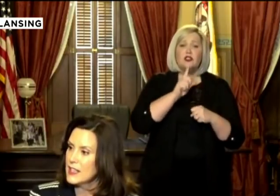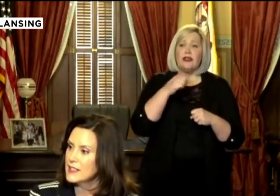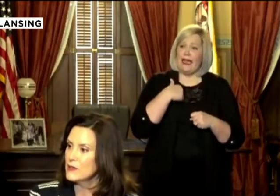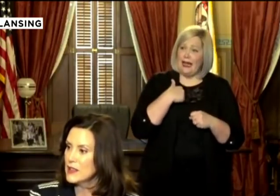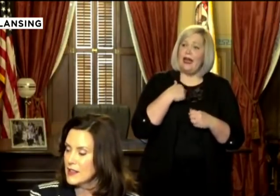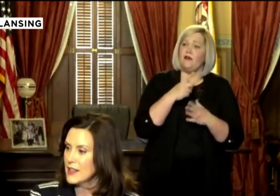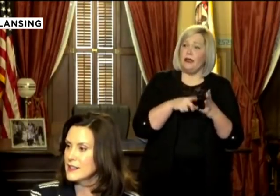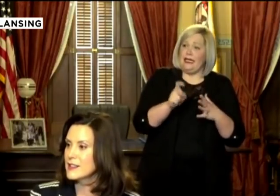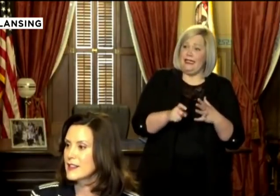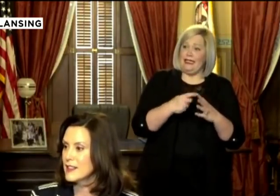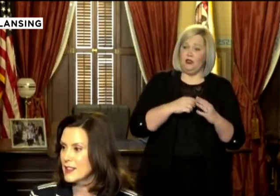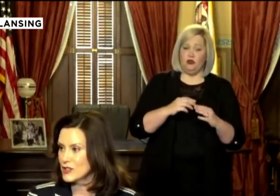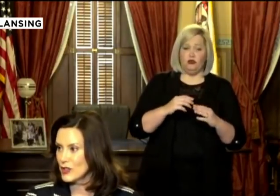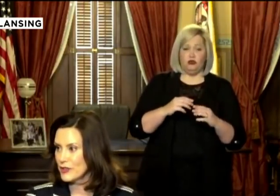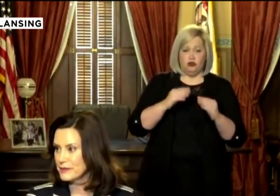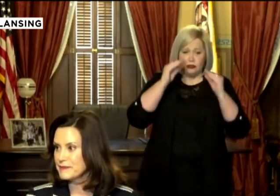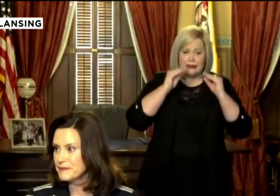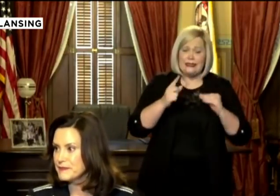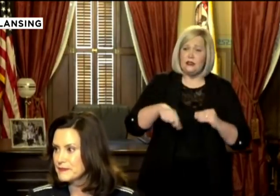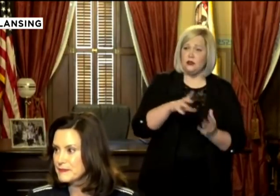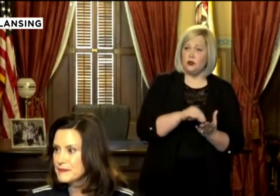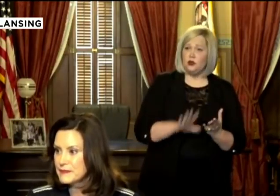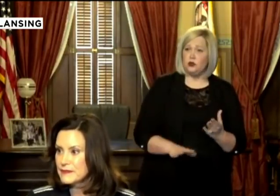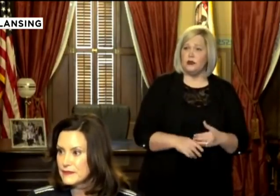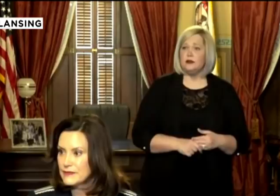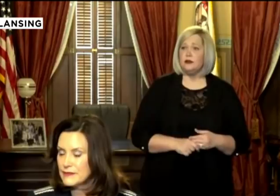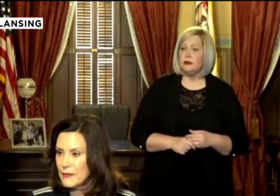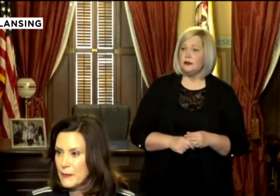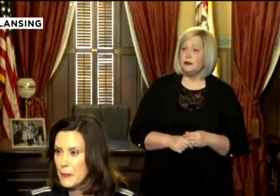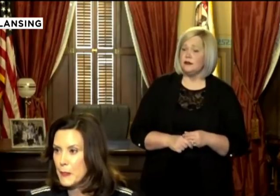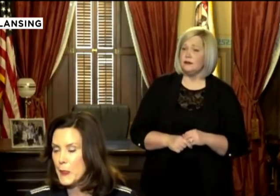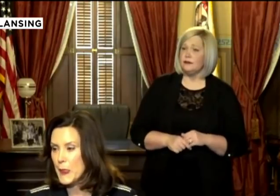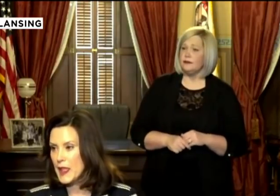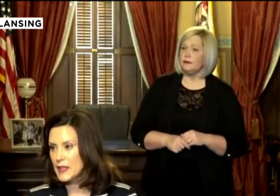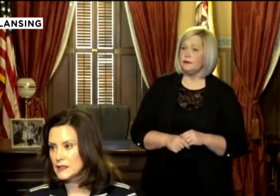the tools they need to meet the kids that they serve.